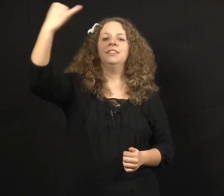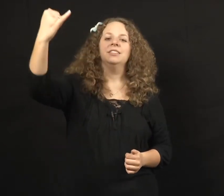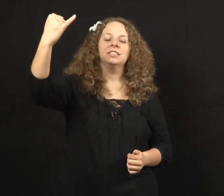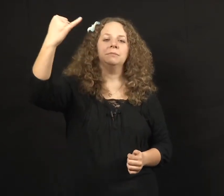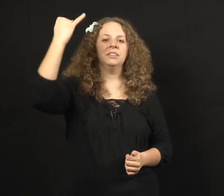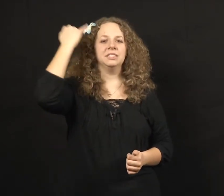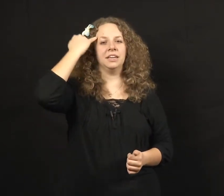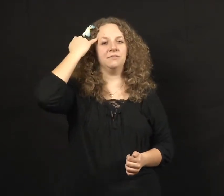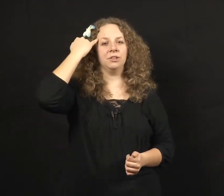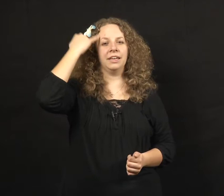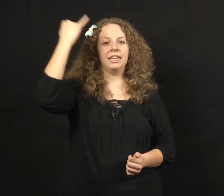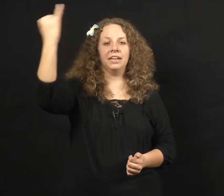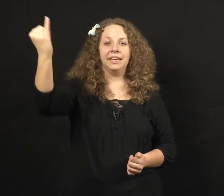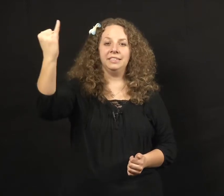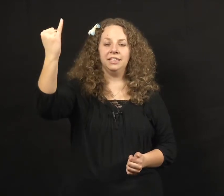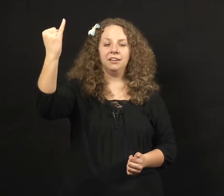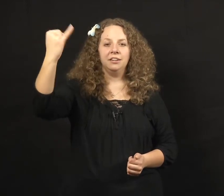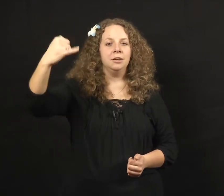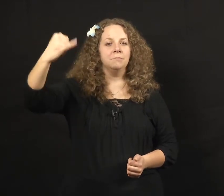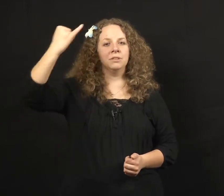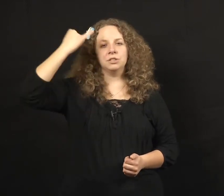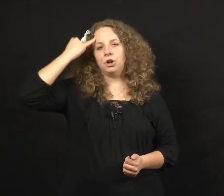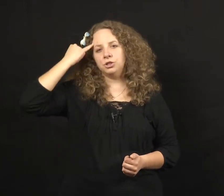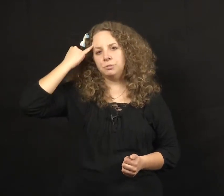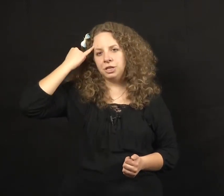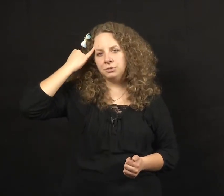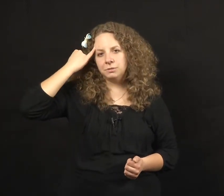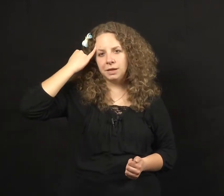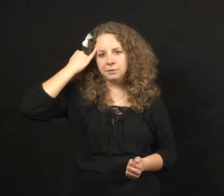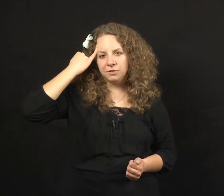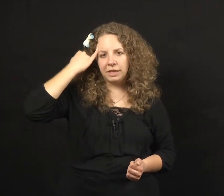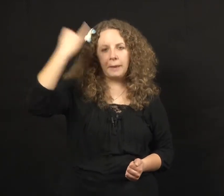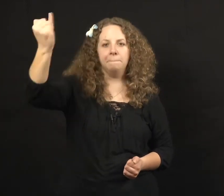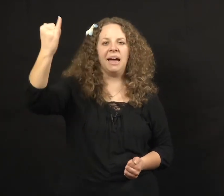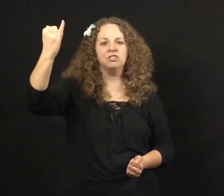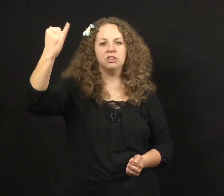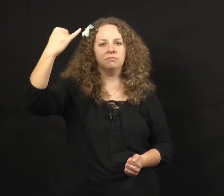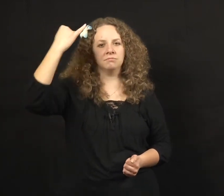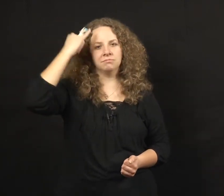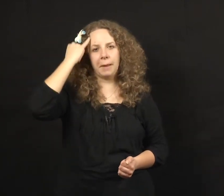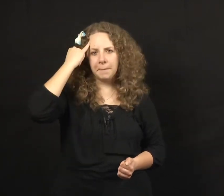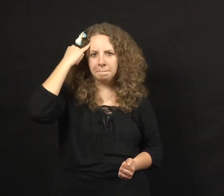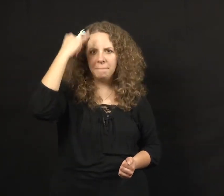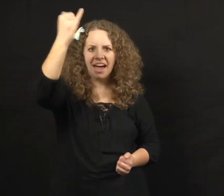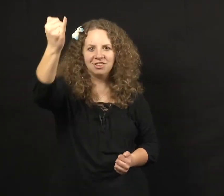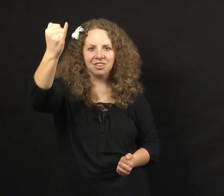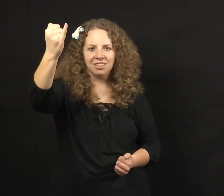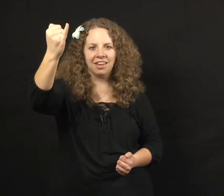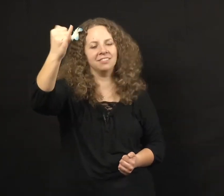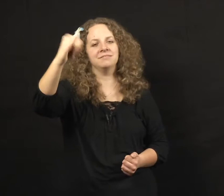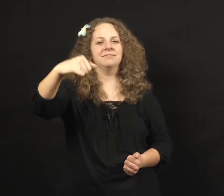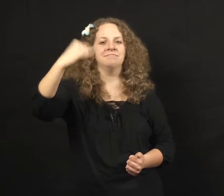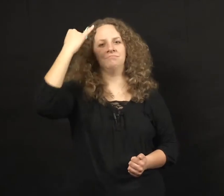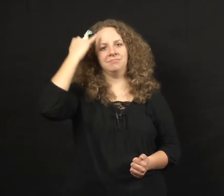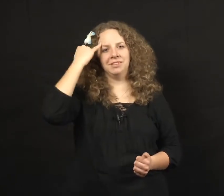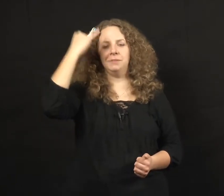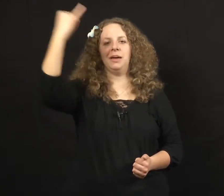This can be the sign for like an idea. This can also be used sometimes for like imagine. Imagine that.